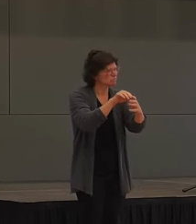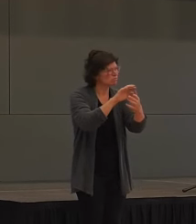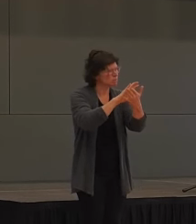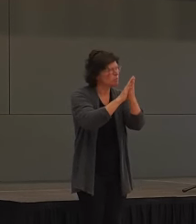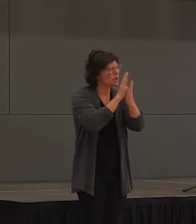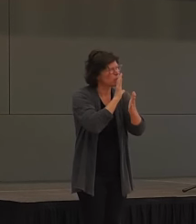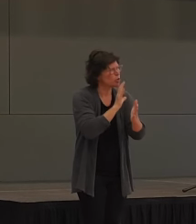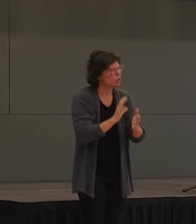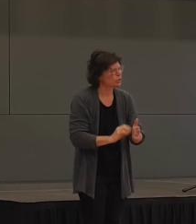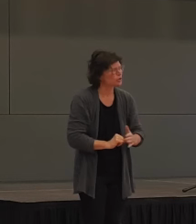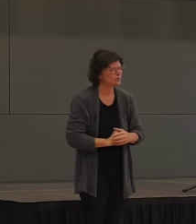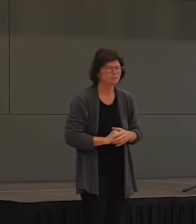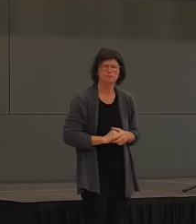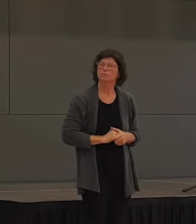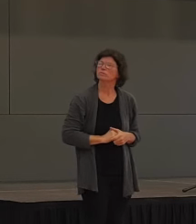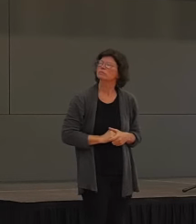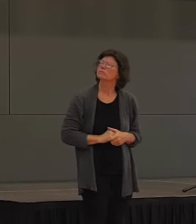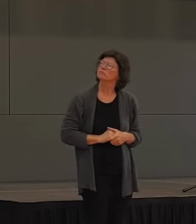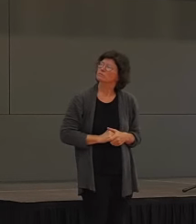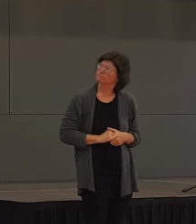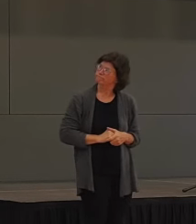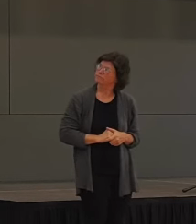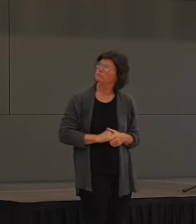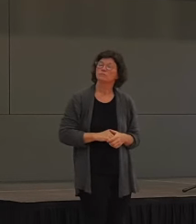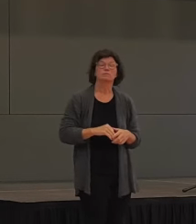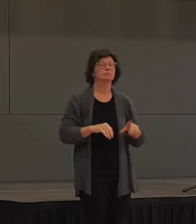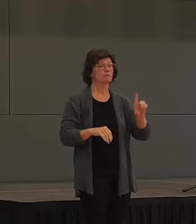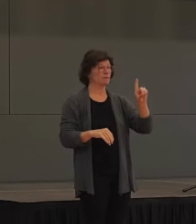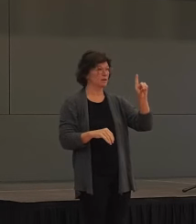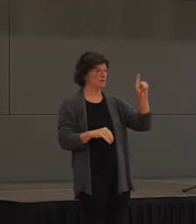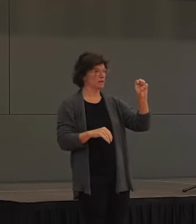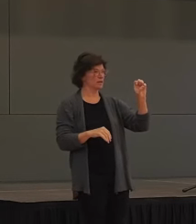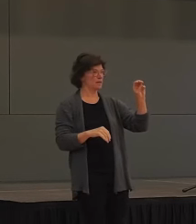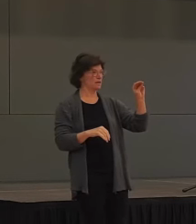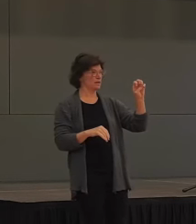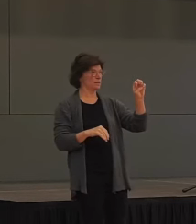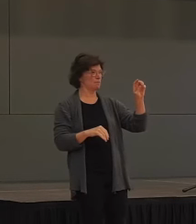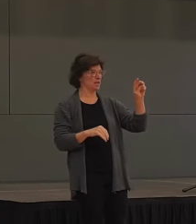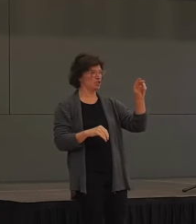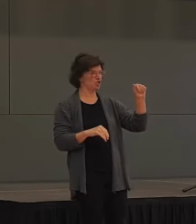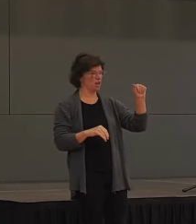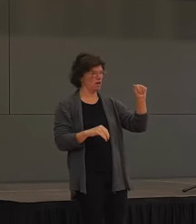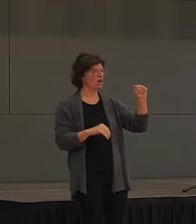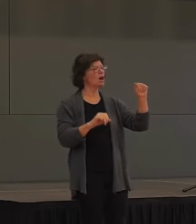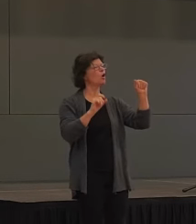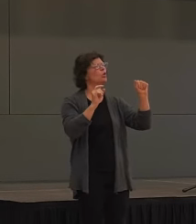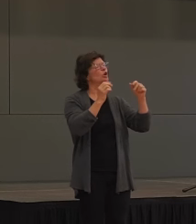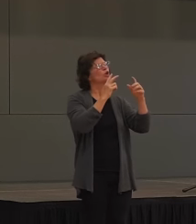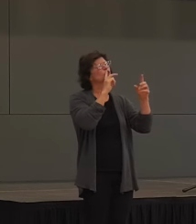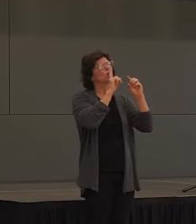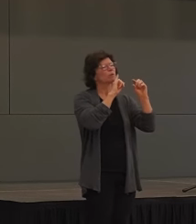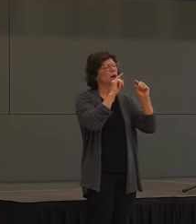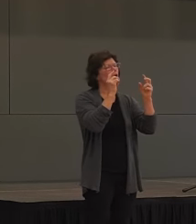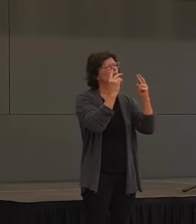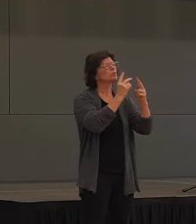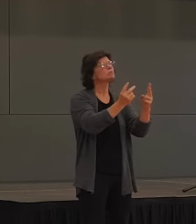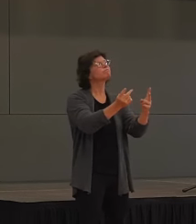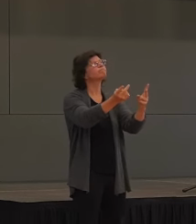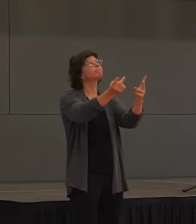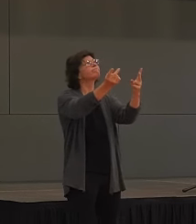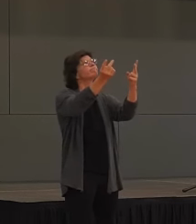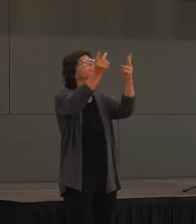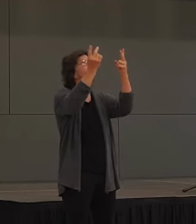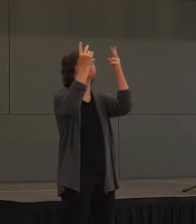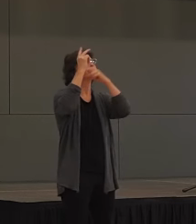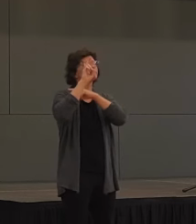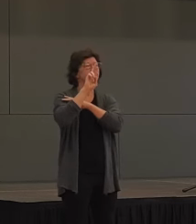One of the things that we can do when we talk about dementia is reminiscing. Reminiscing is just a fancy way